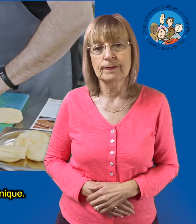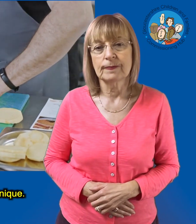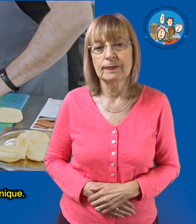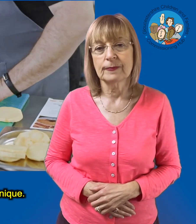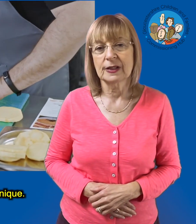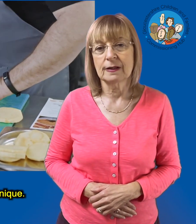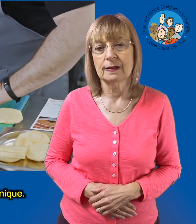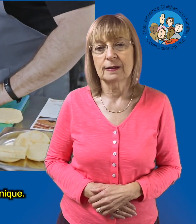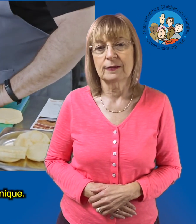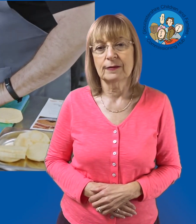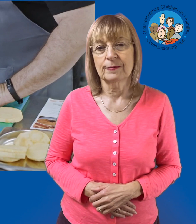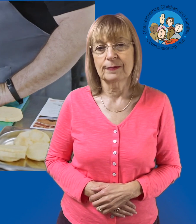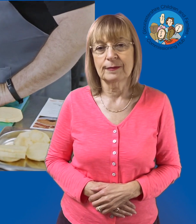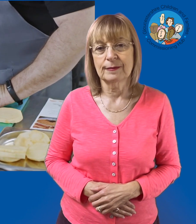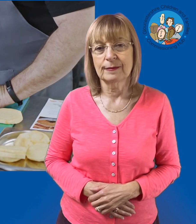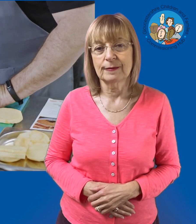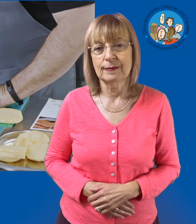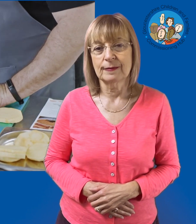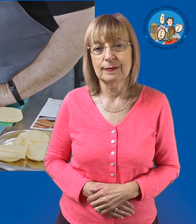Again, claw technique.